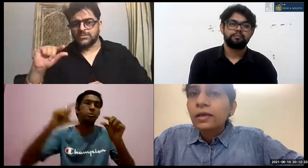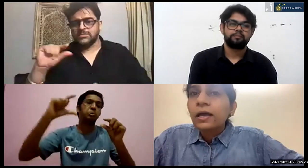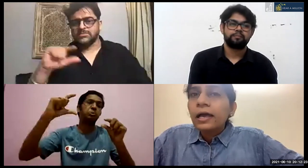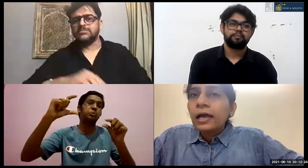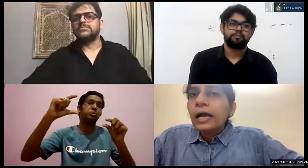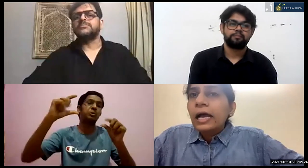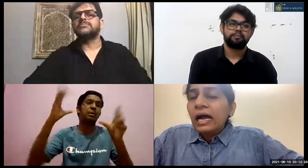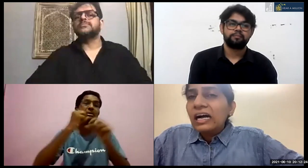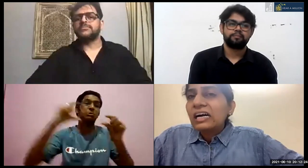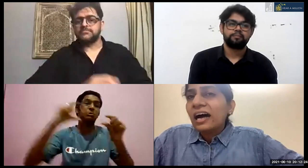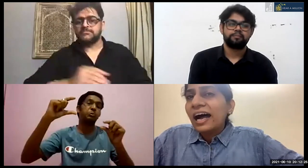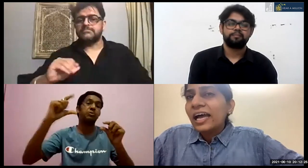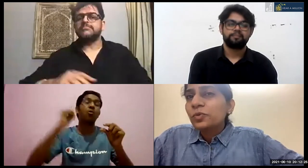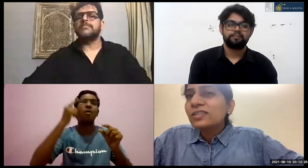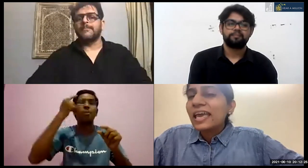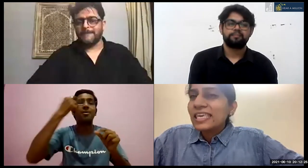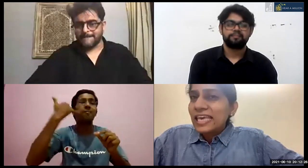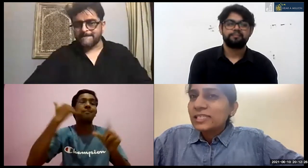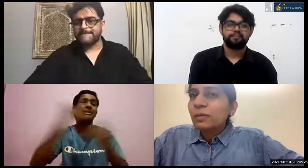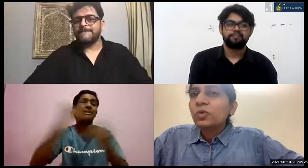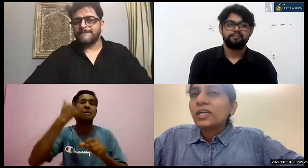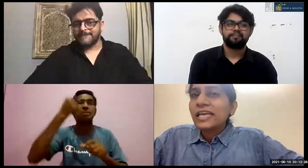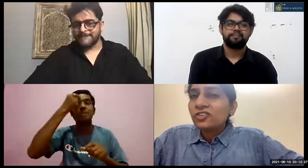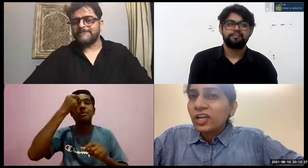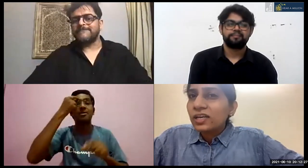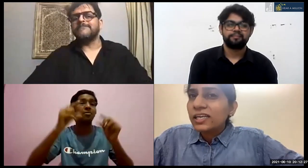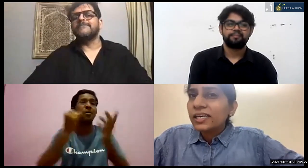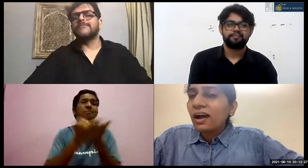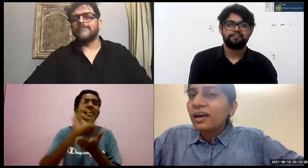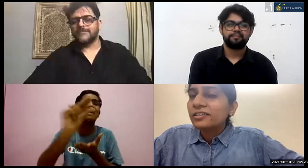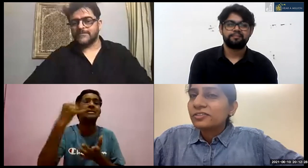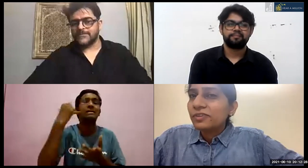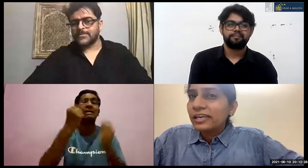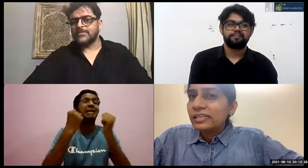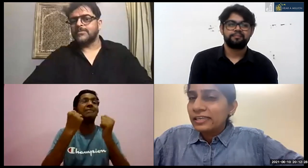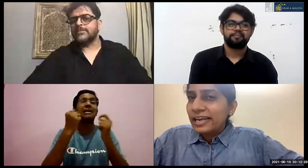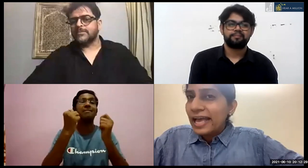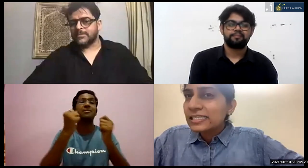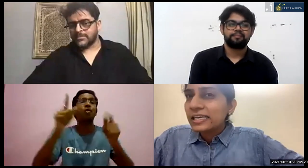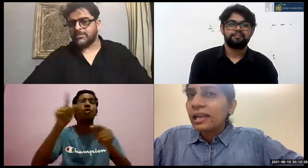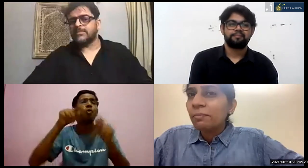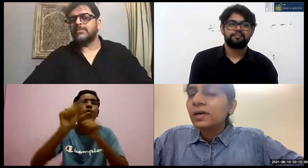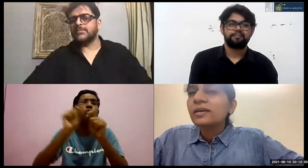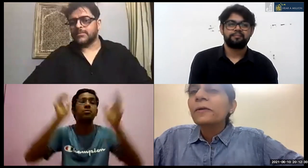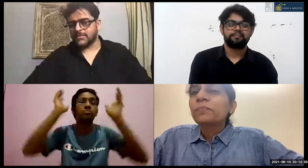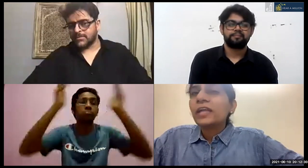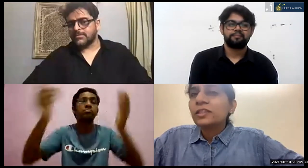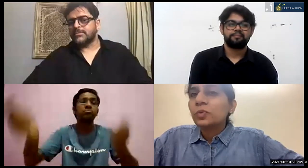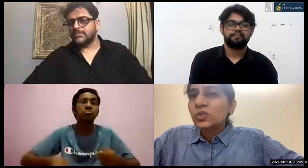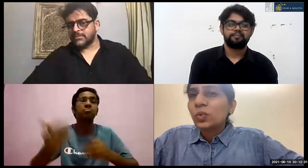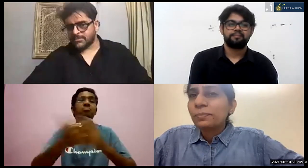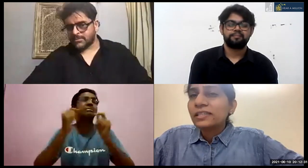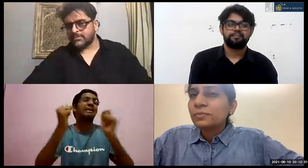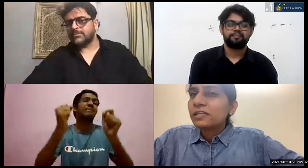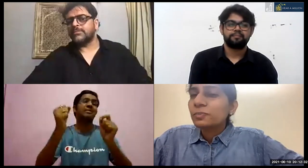times? I would say yes, people who attend regularly are very less in number than the